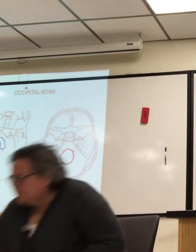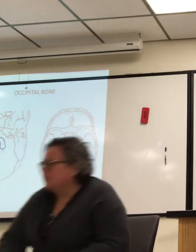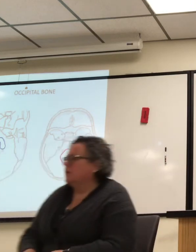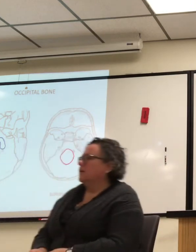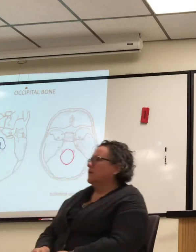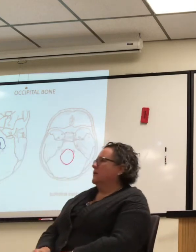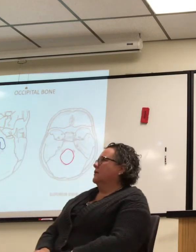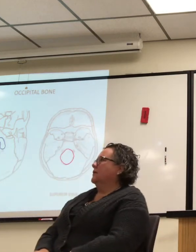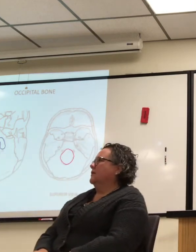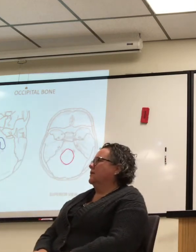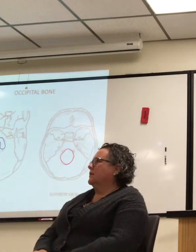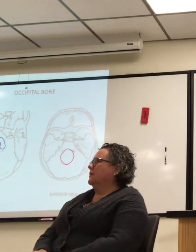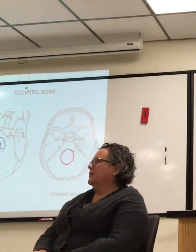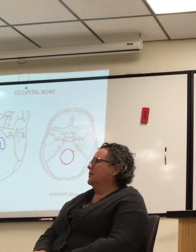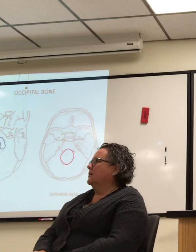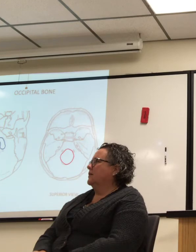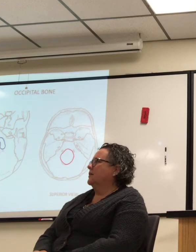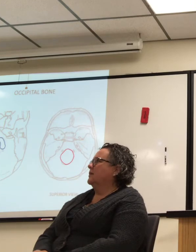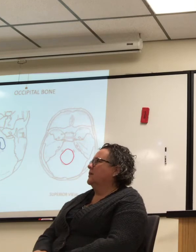protuberance.